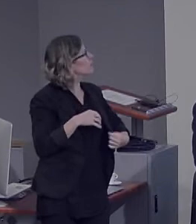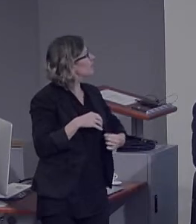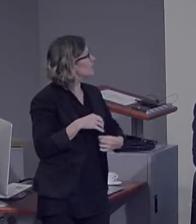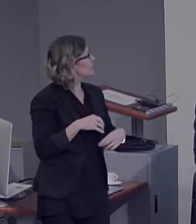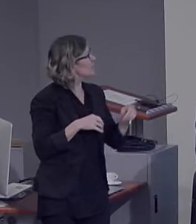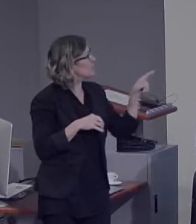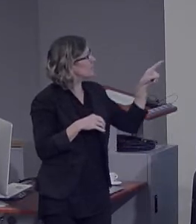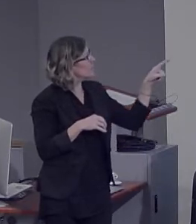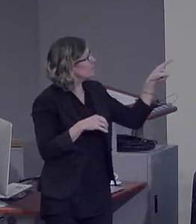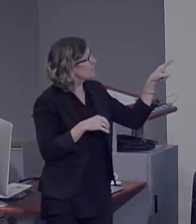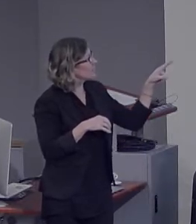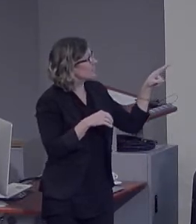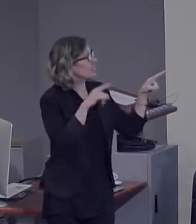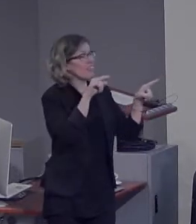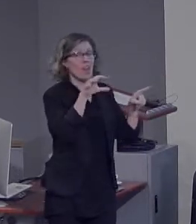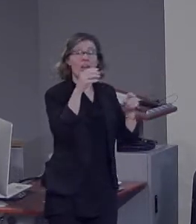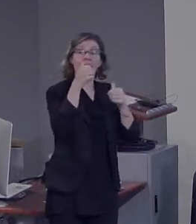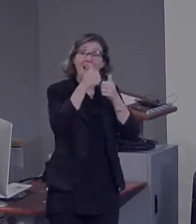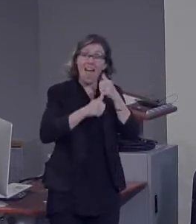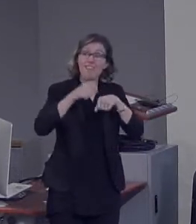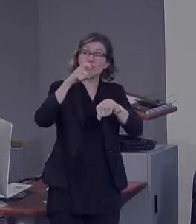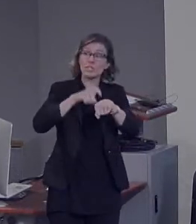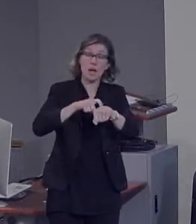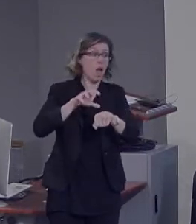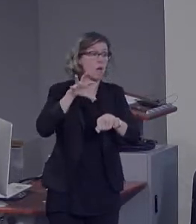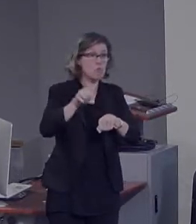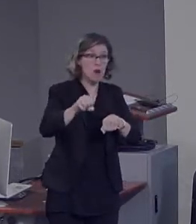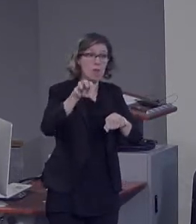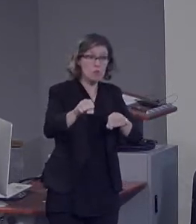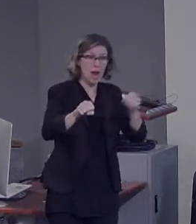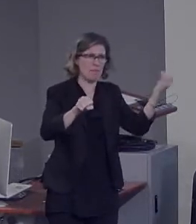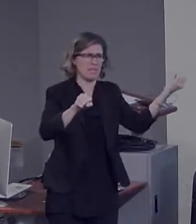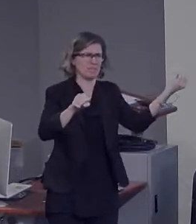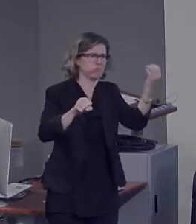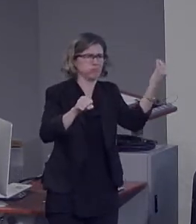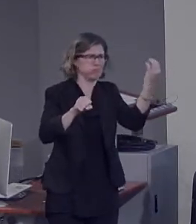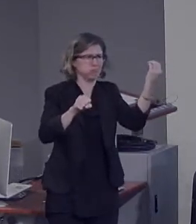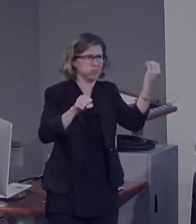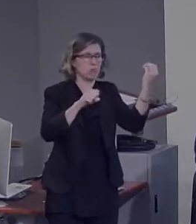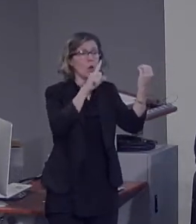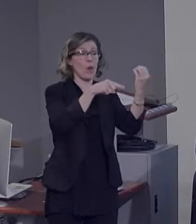That's a grasping, and every time it's grasping will be Come prima. spike